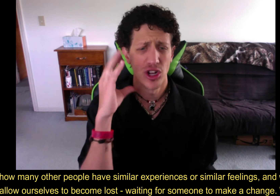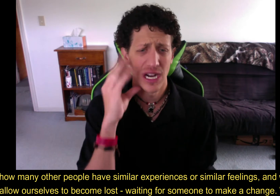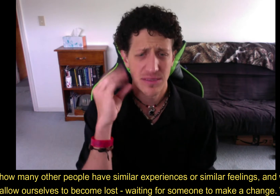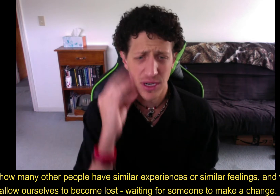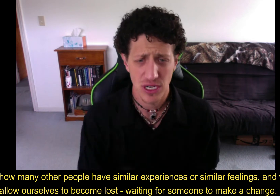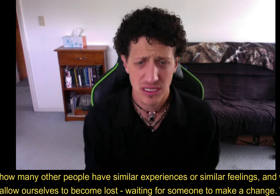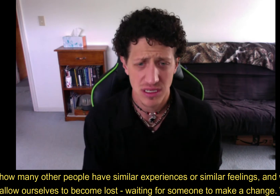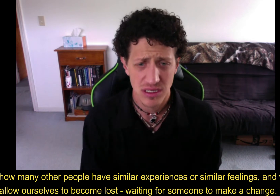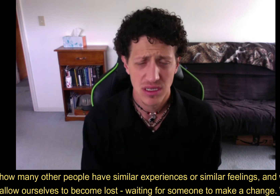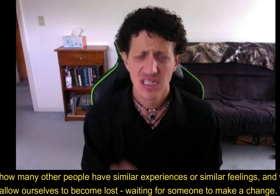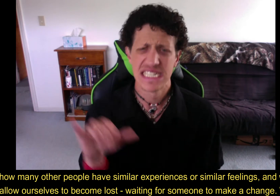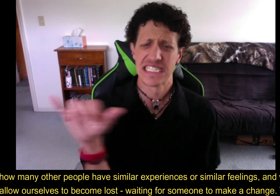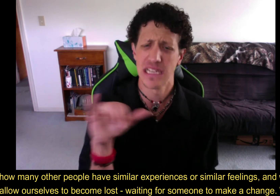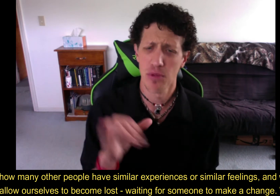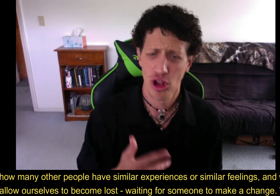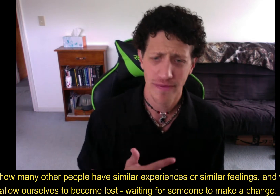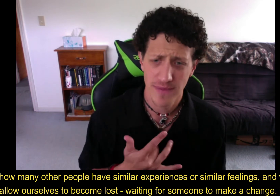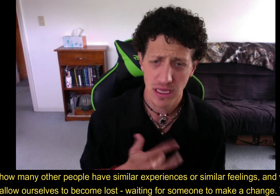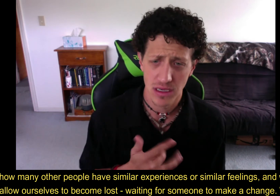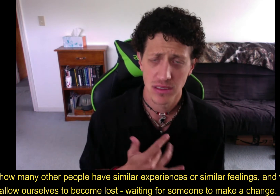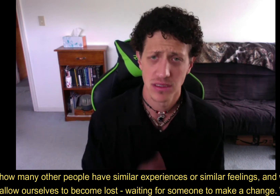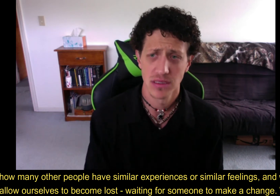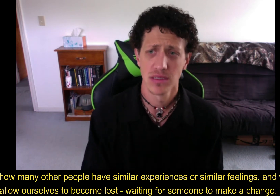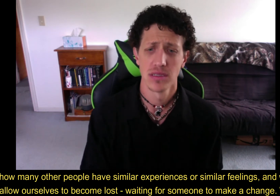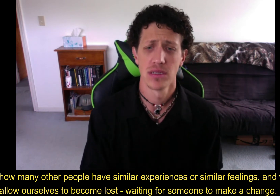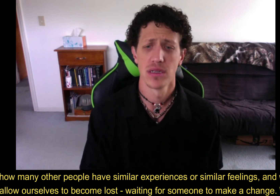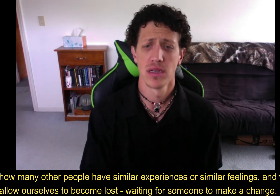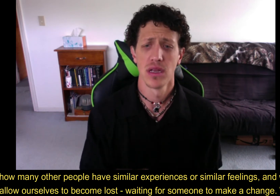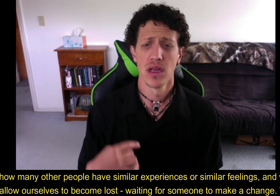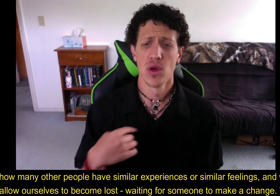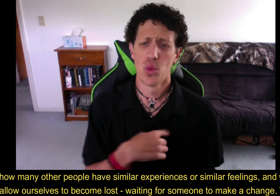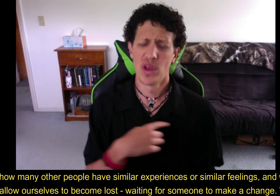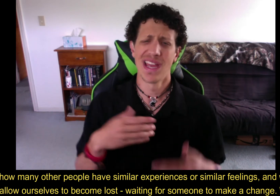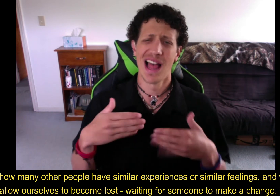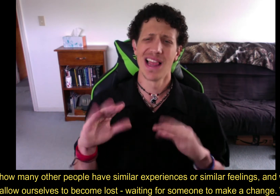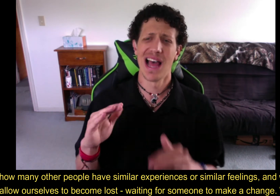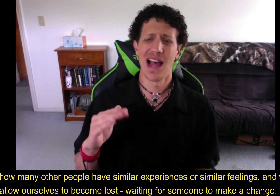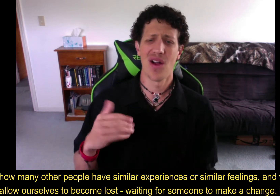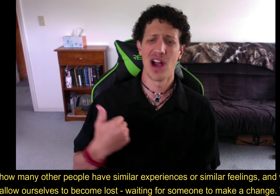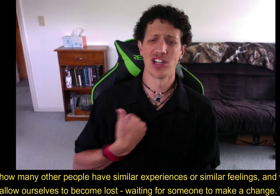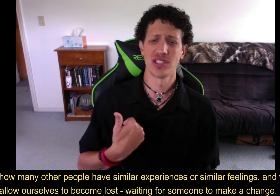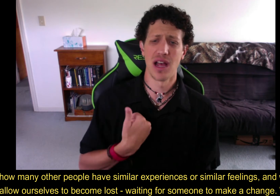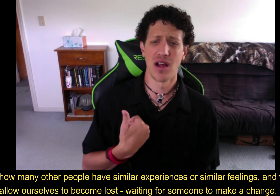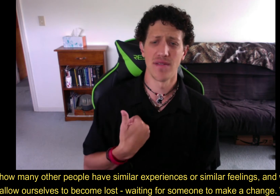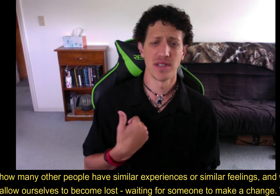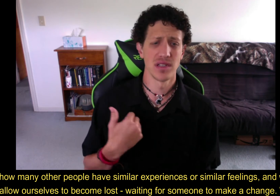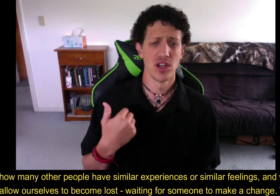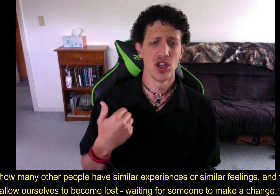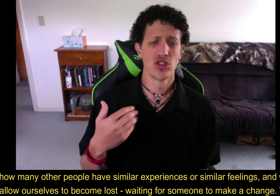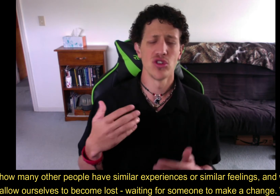experiences, similar feelings. We allow ourselves to